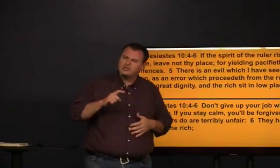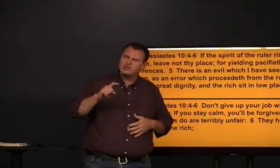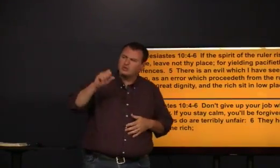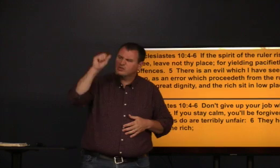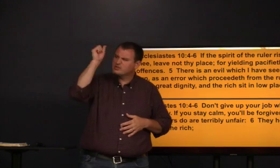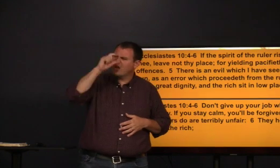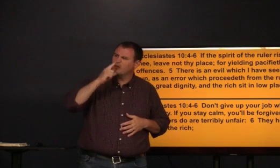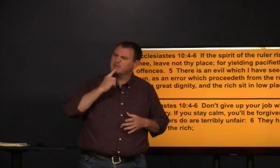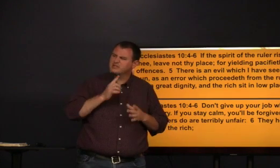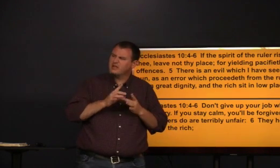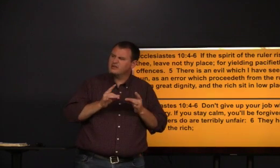Notice what Solomon says.